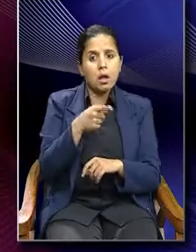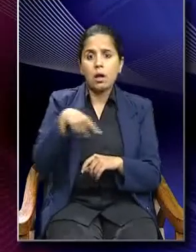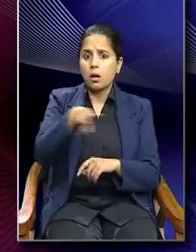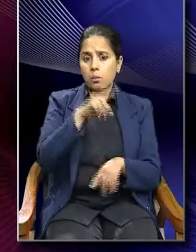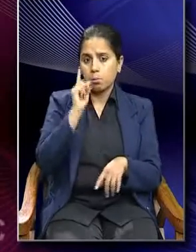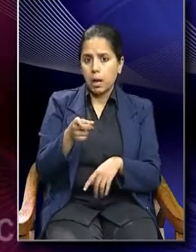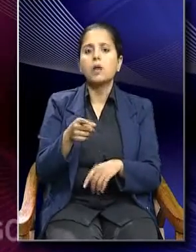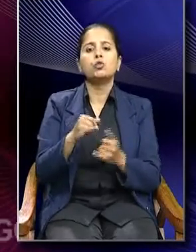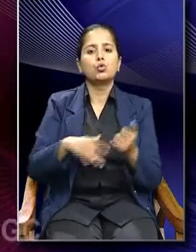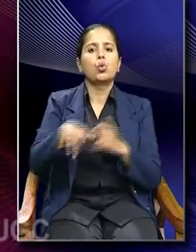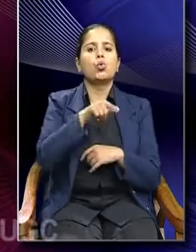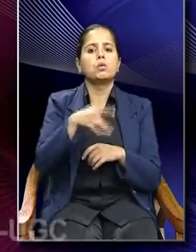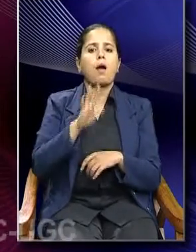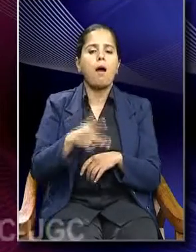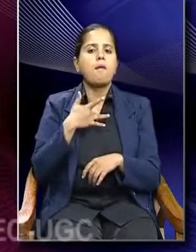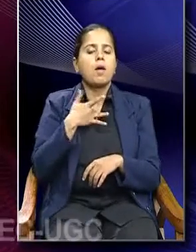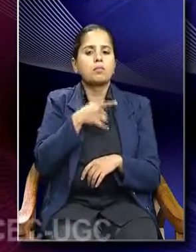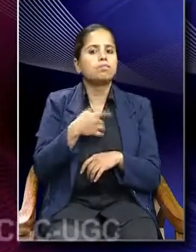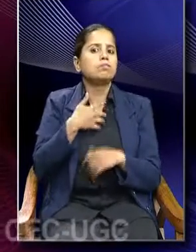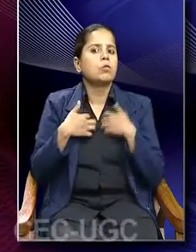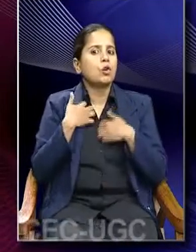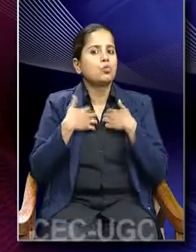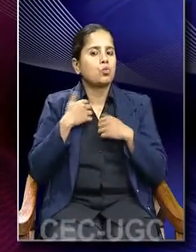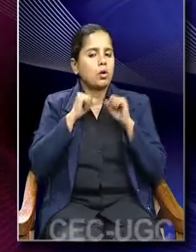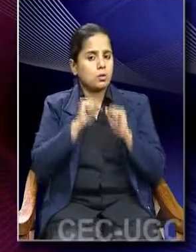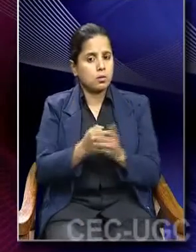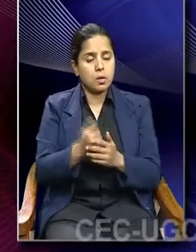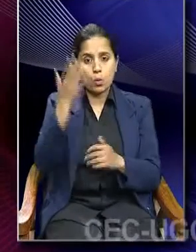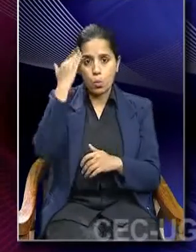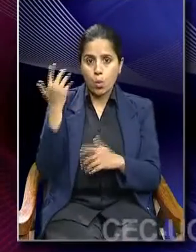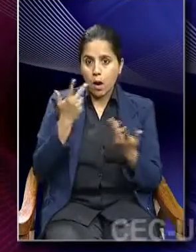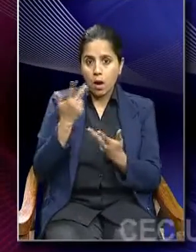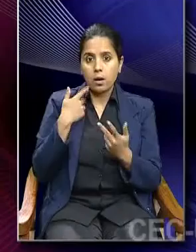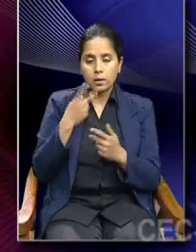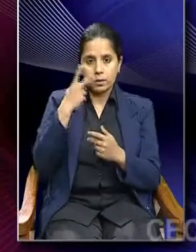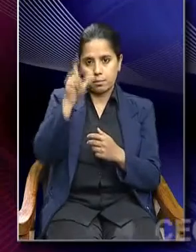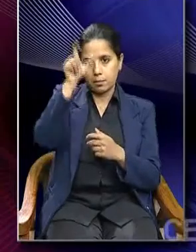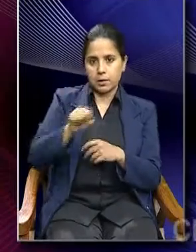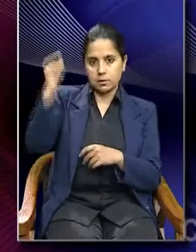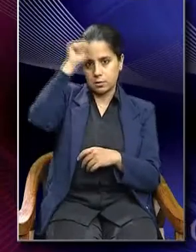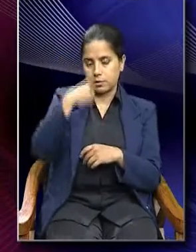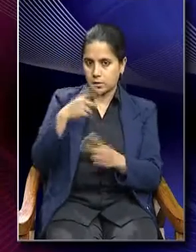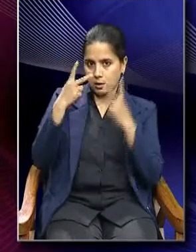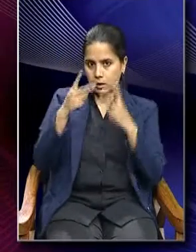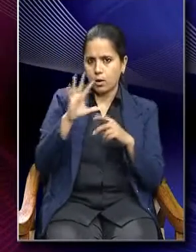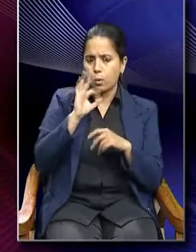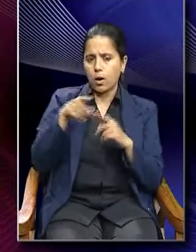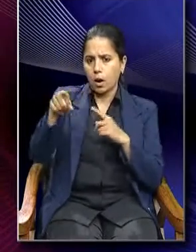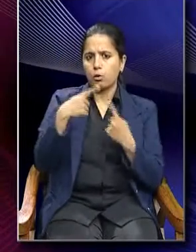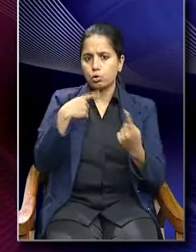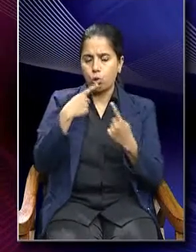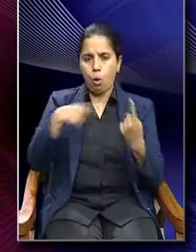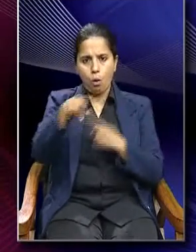is interested in. Why? Because when we look into a sick person, his